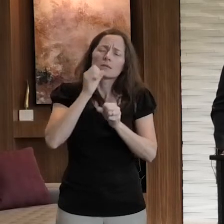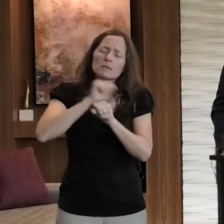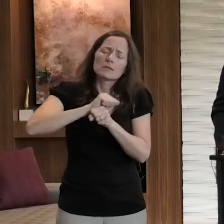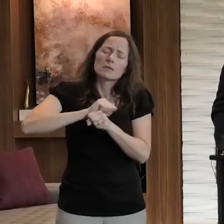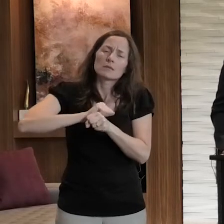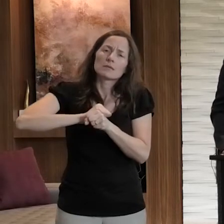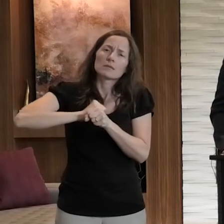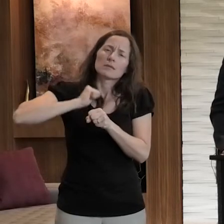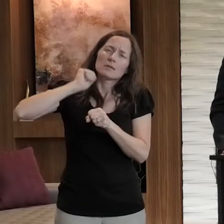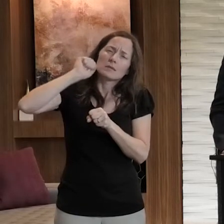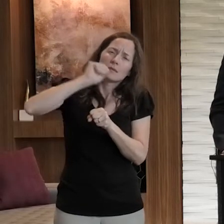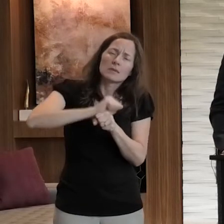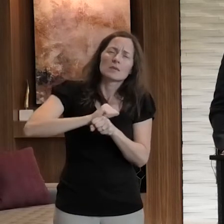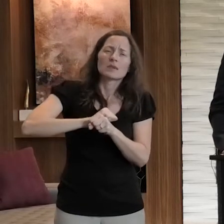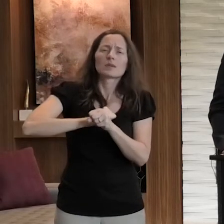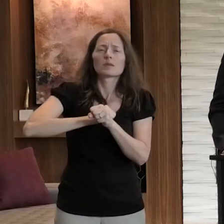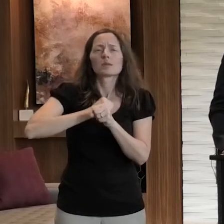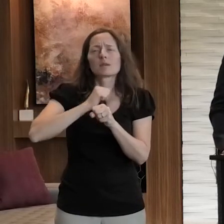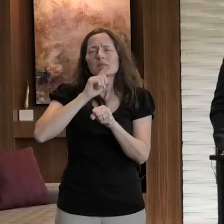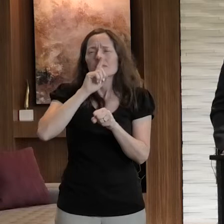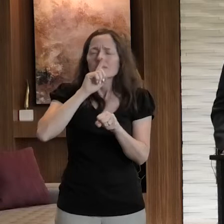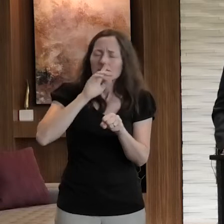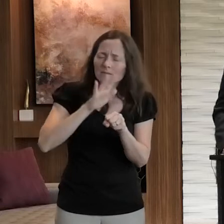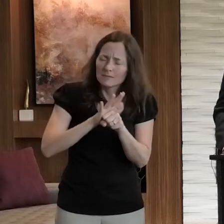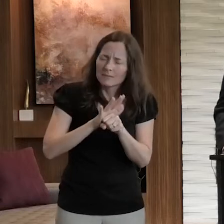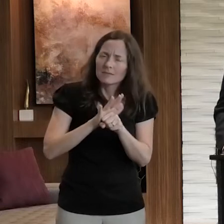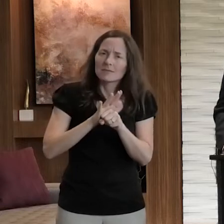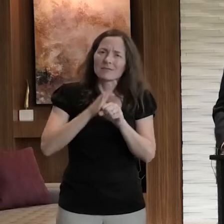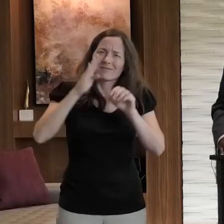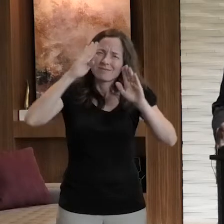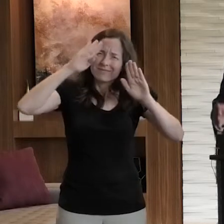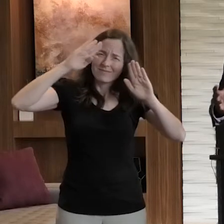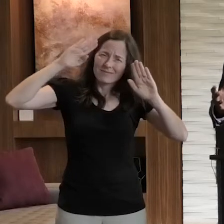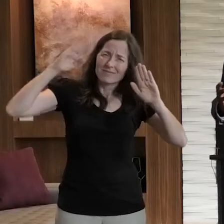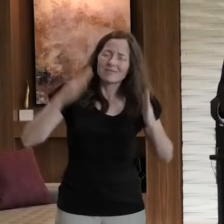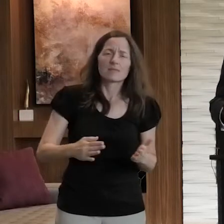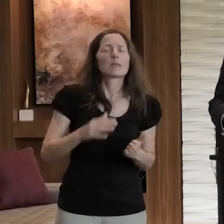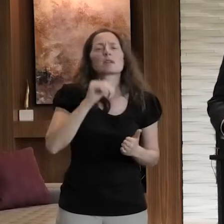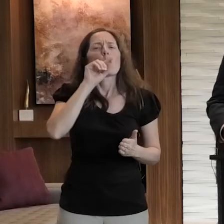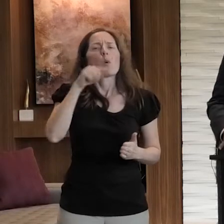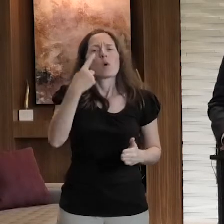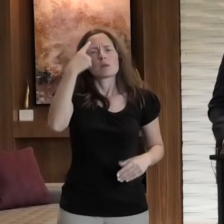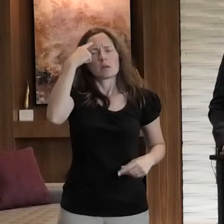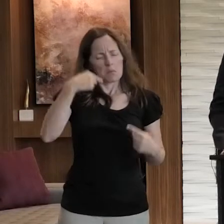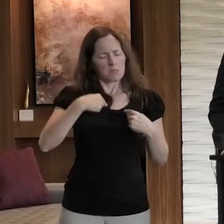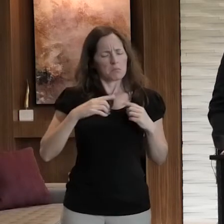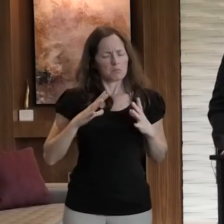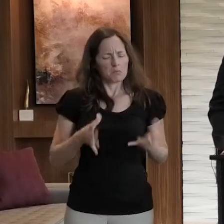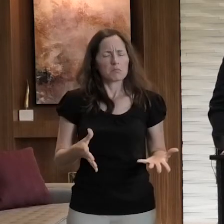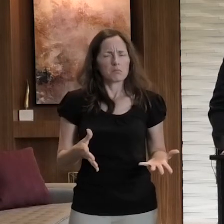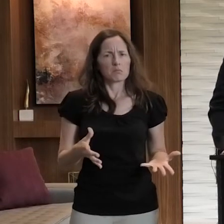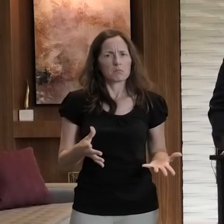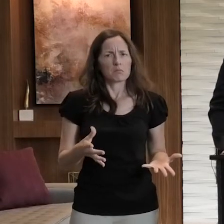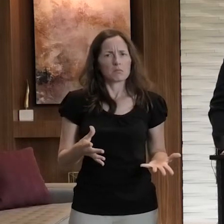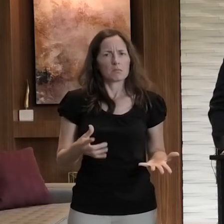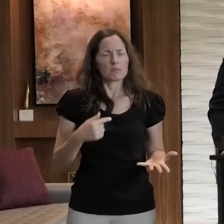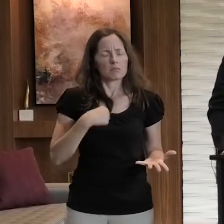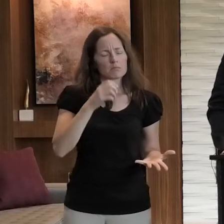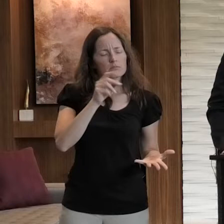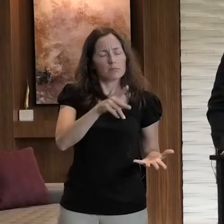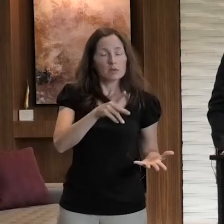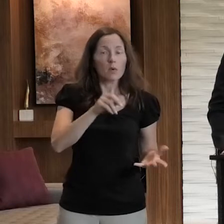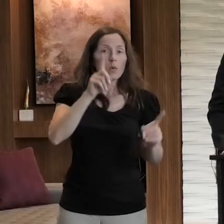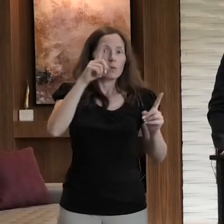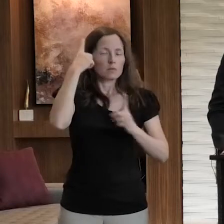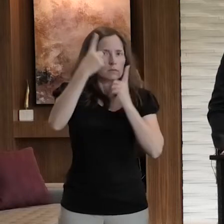of dedication, of thinking about not just ourselves, but our brothers and